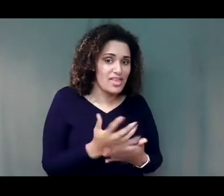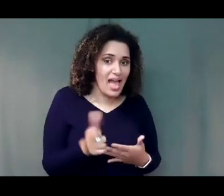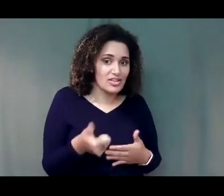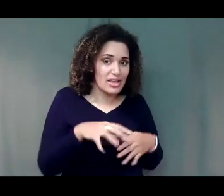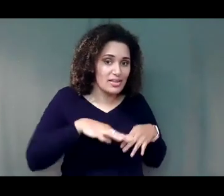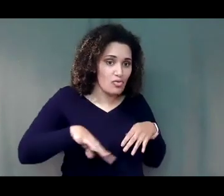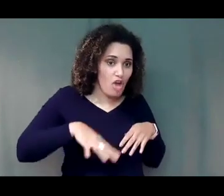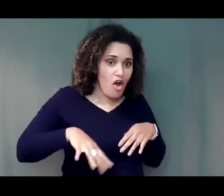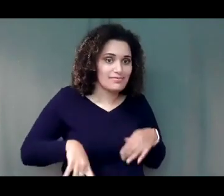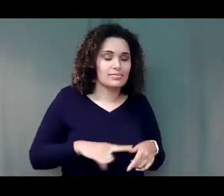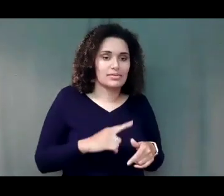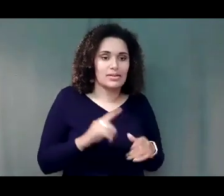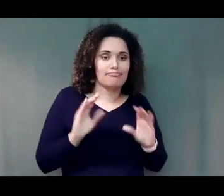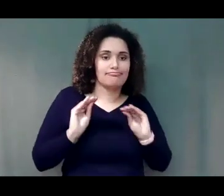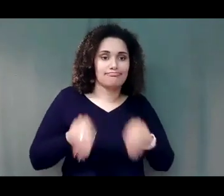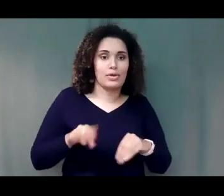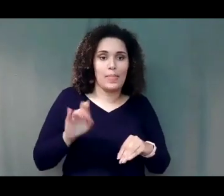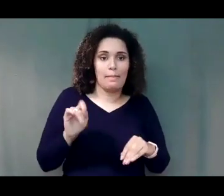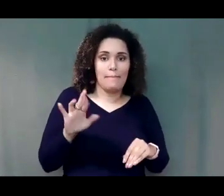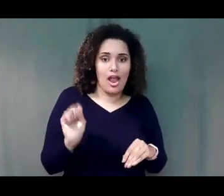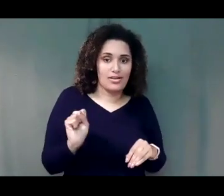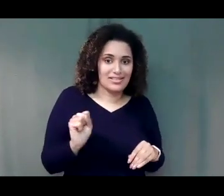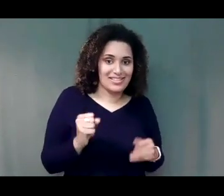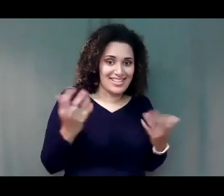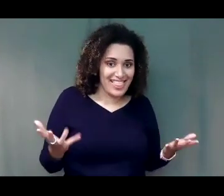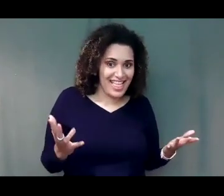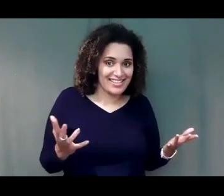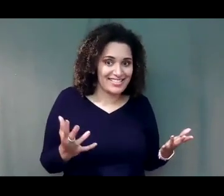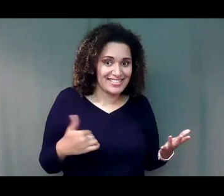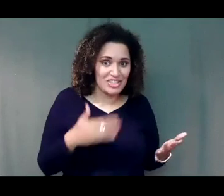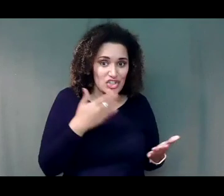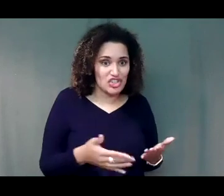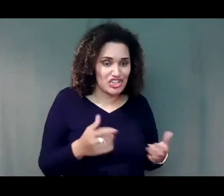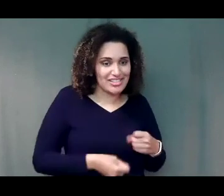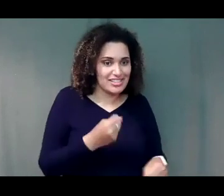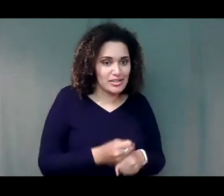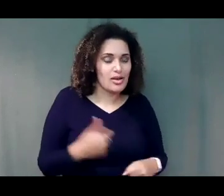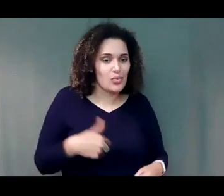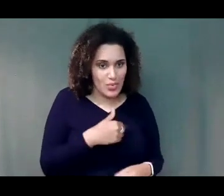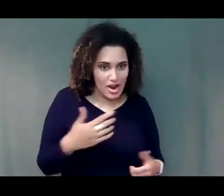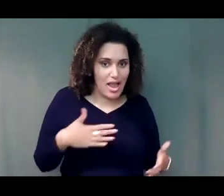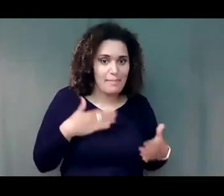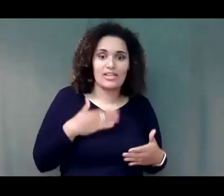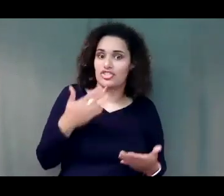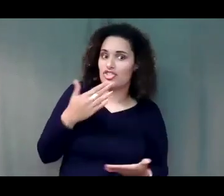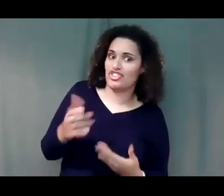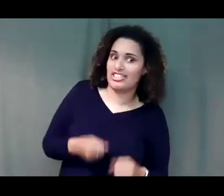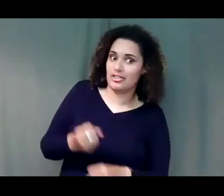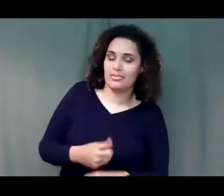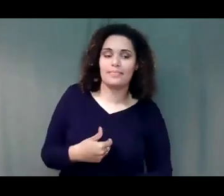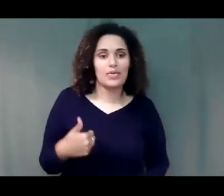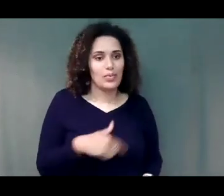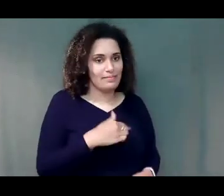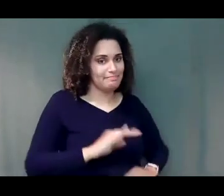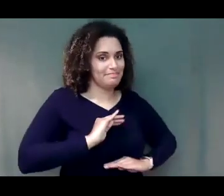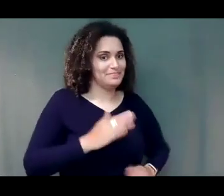barreled. And it's lovely. We're really happy with it. We've been a very good year. And